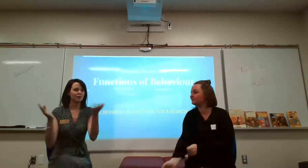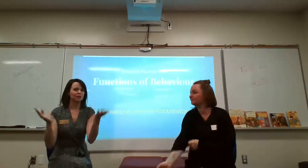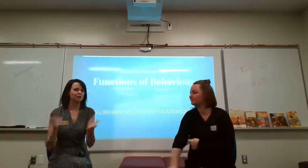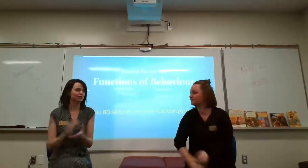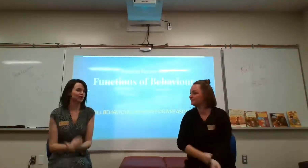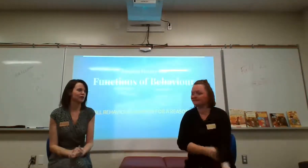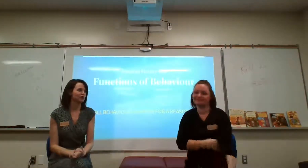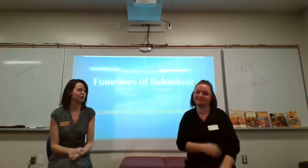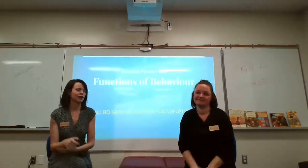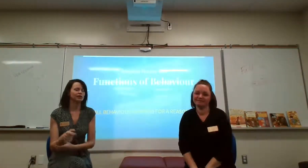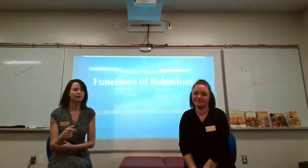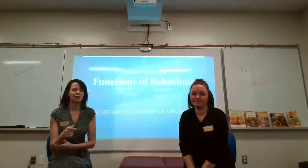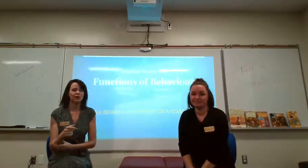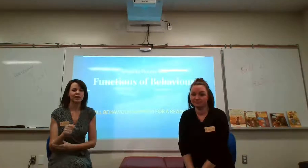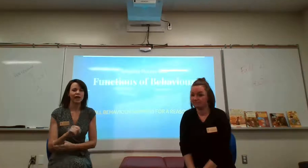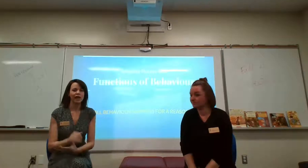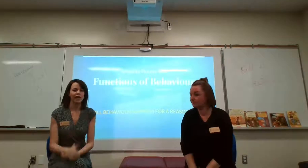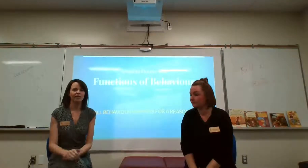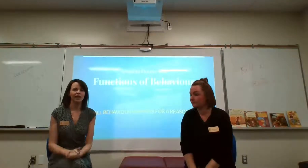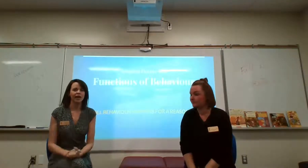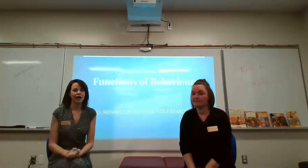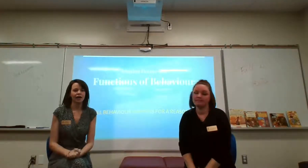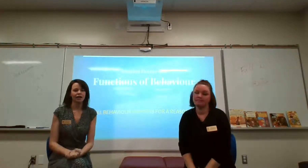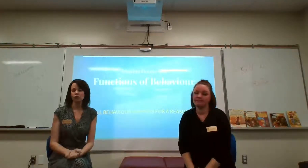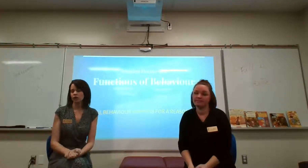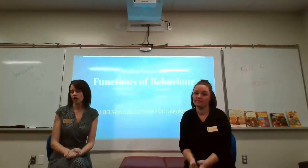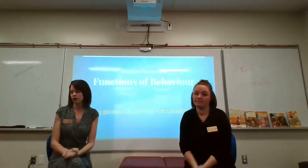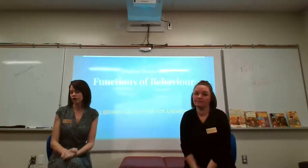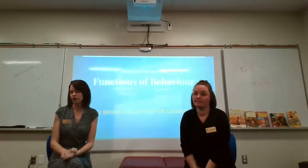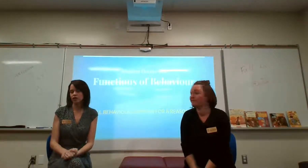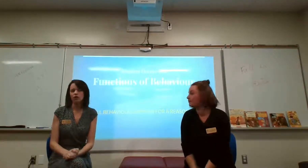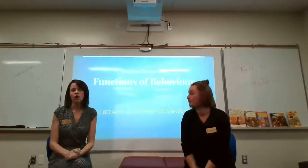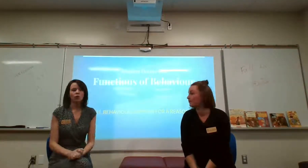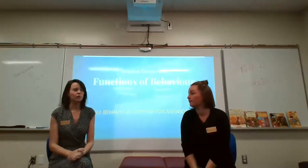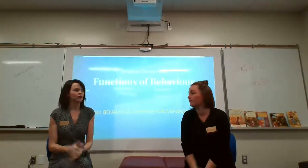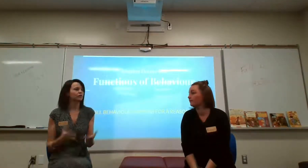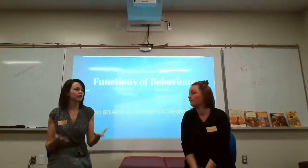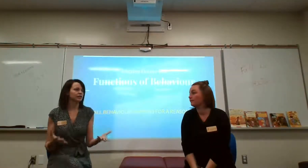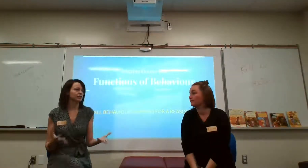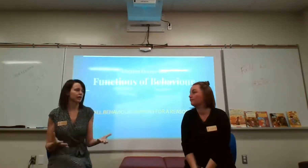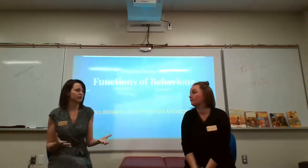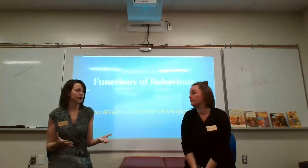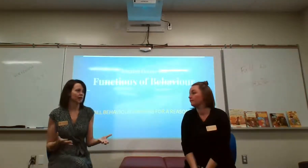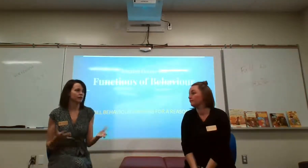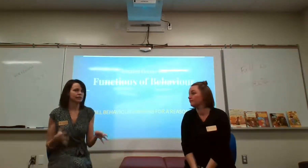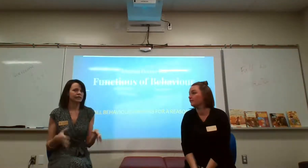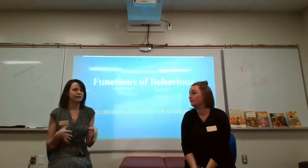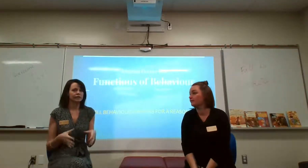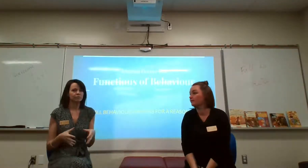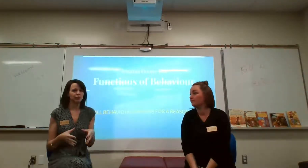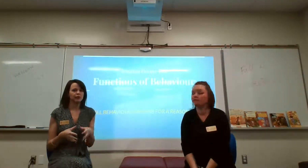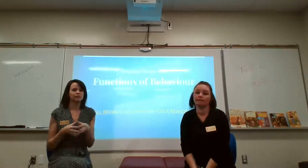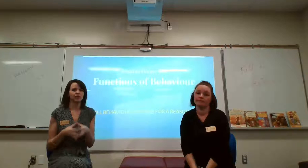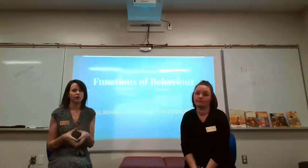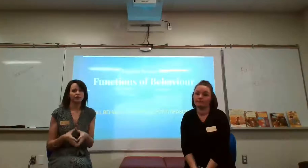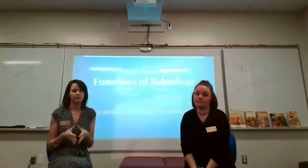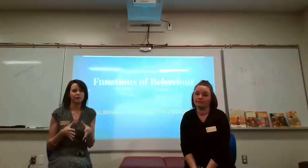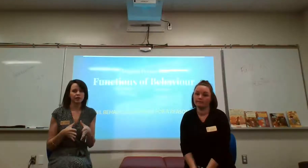doors for us this morning so that we can go live with you. We want to really spend this hour digging deeper into functions of